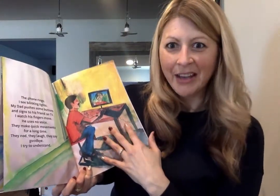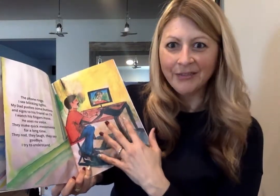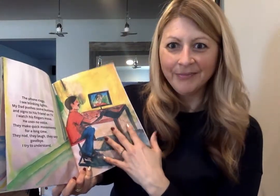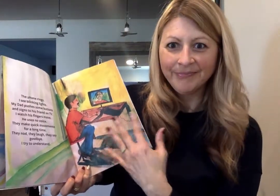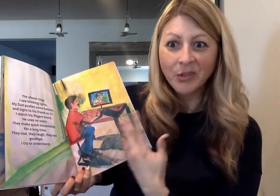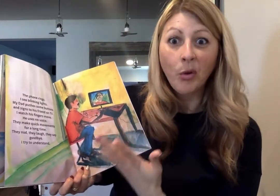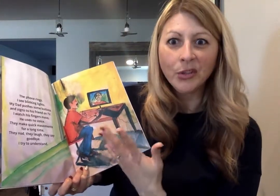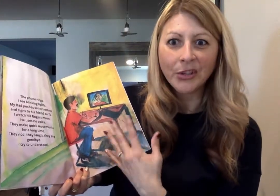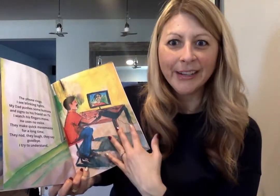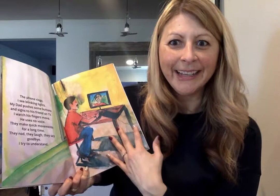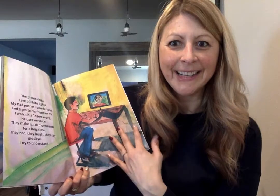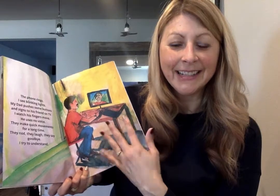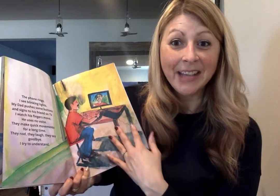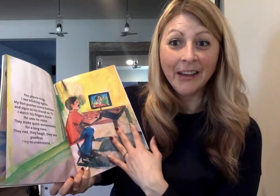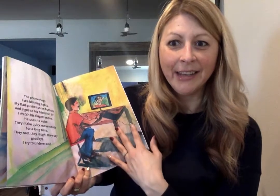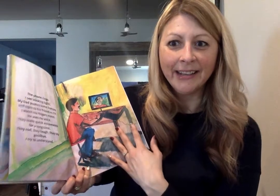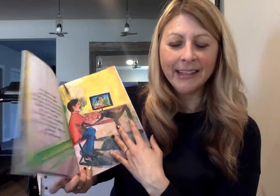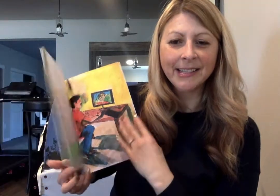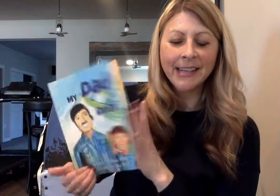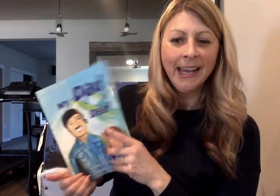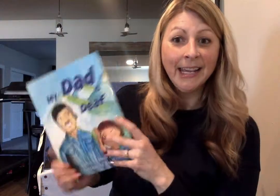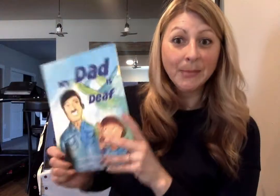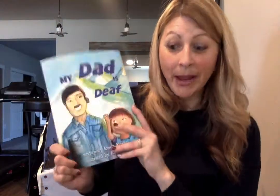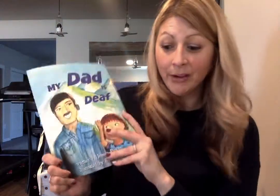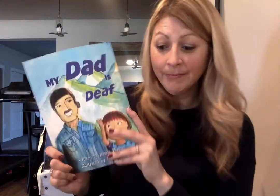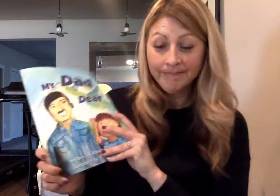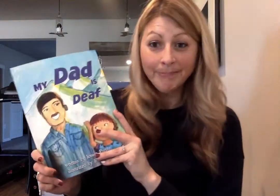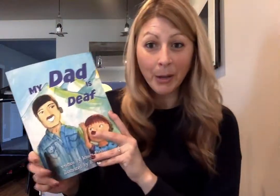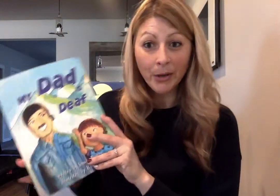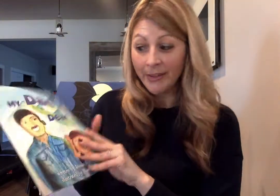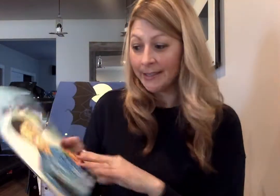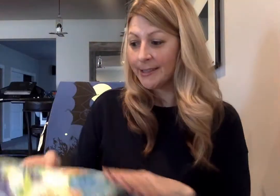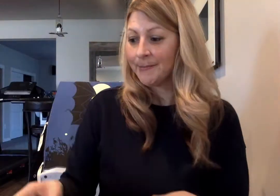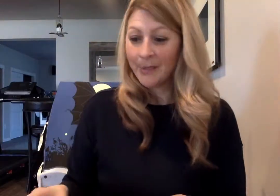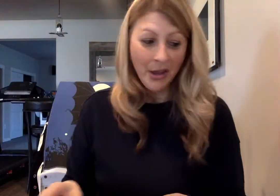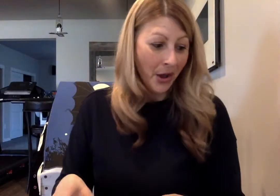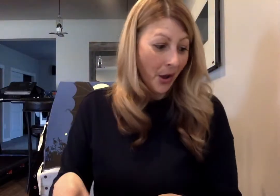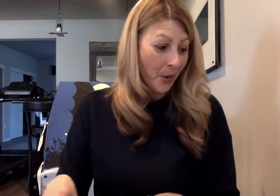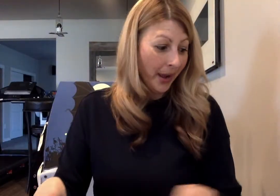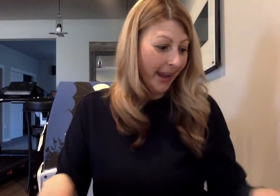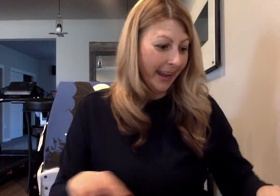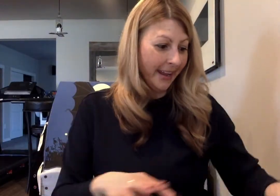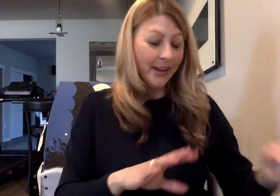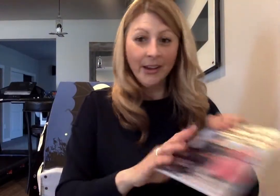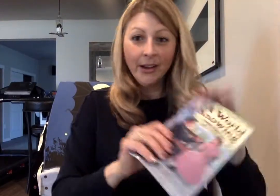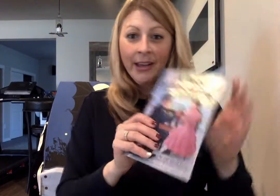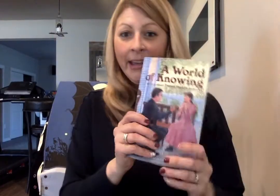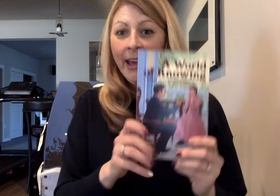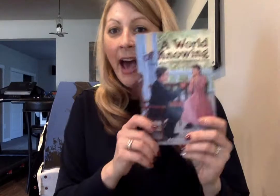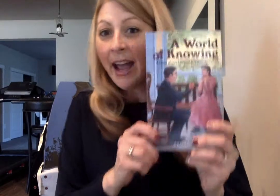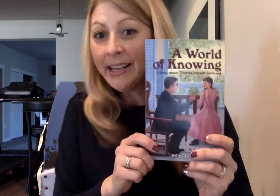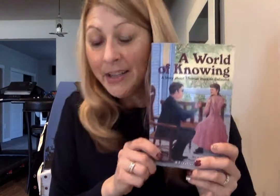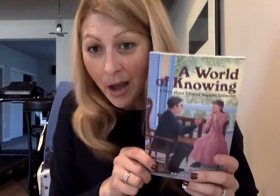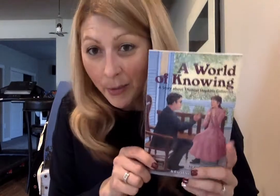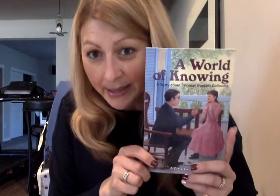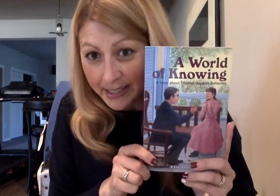of culture inside of it, and it's inspired by real events. Okay, I did not write this